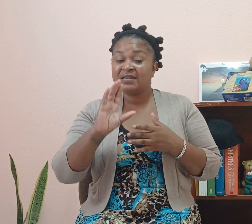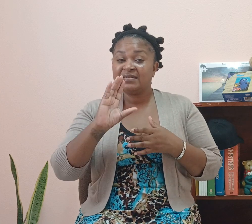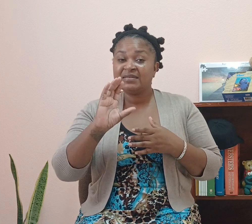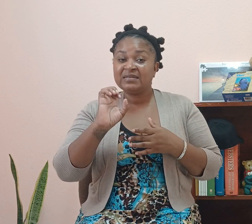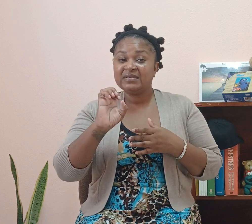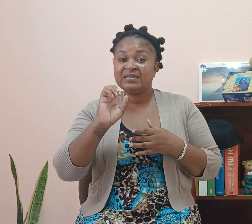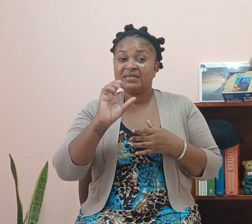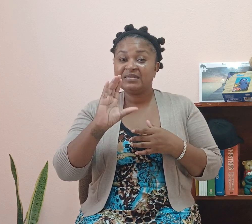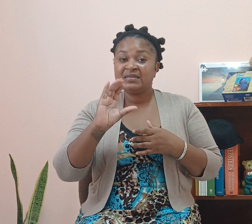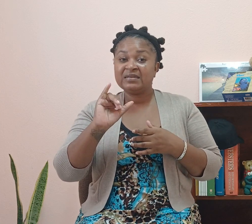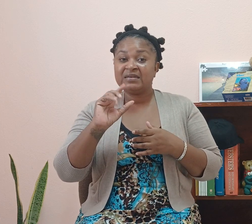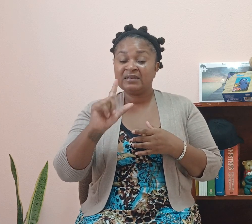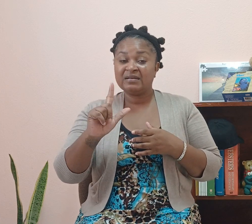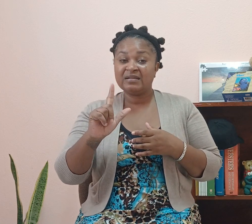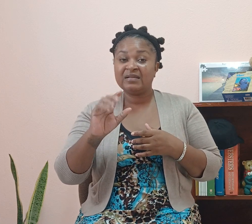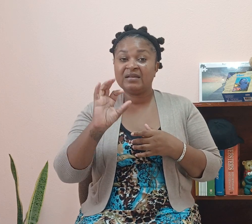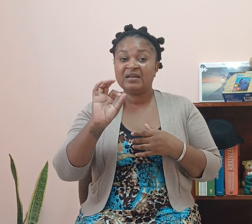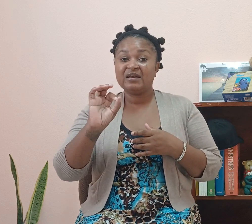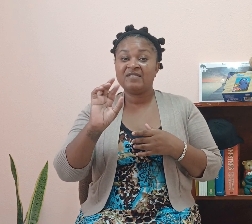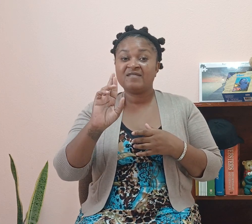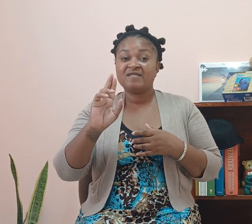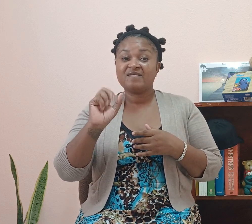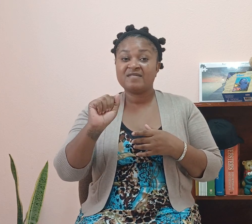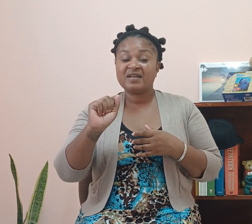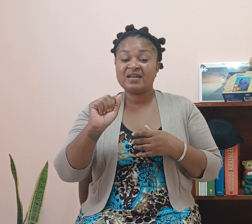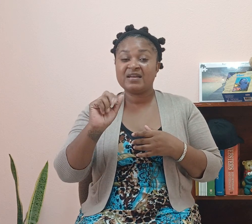1818 to 1895.